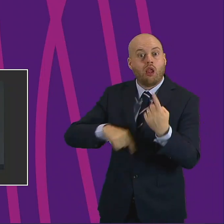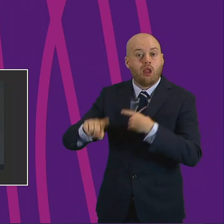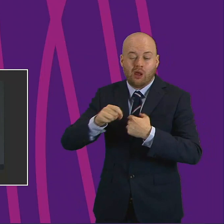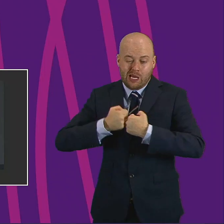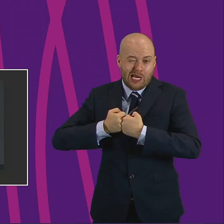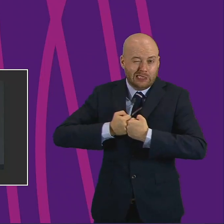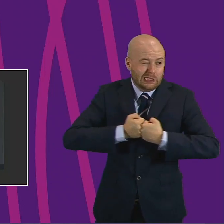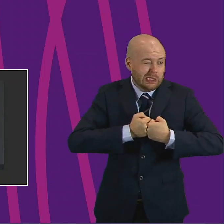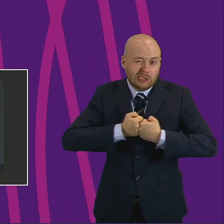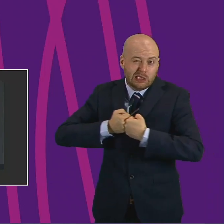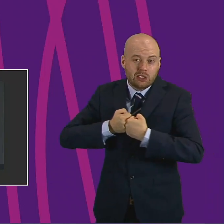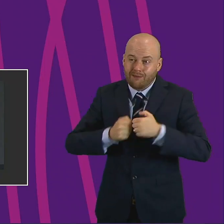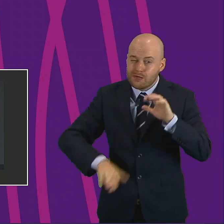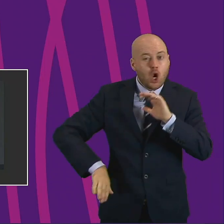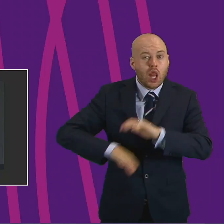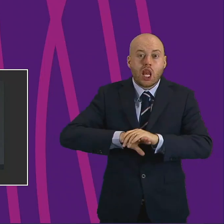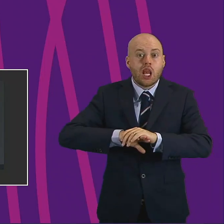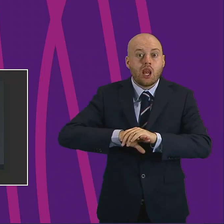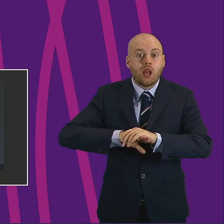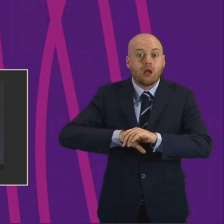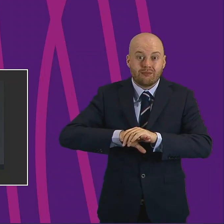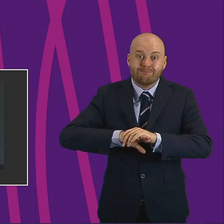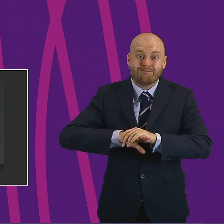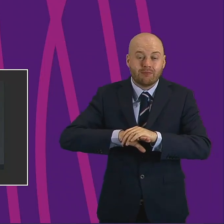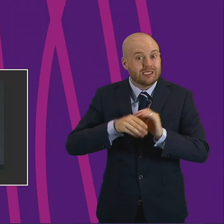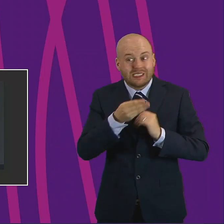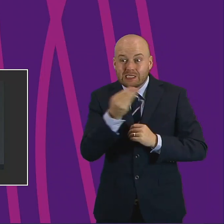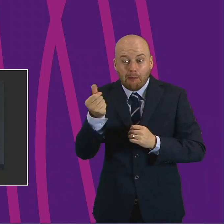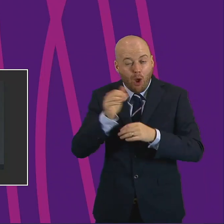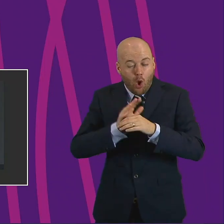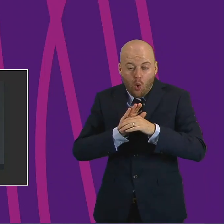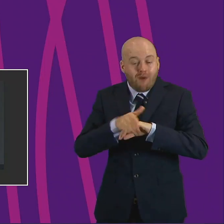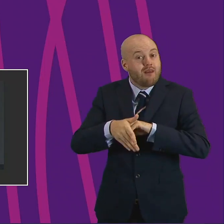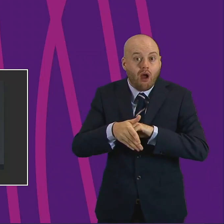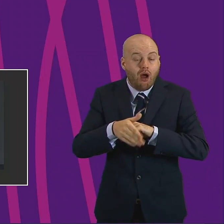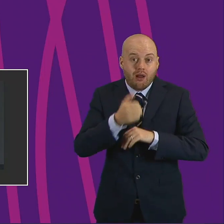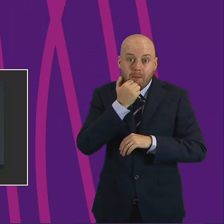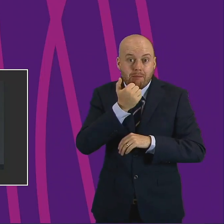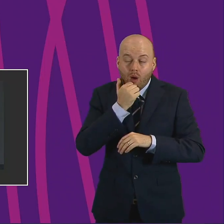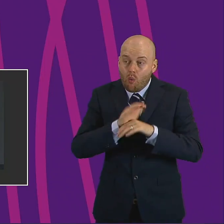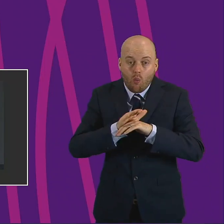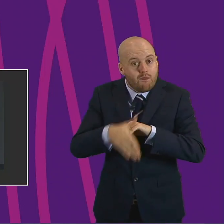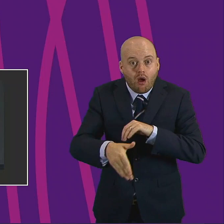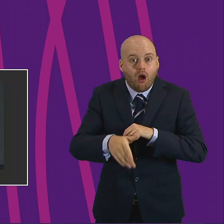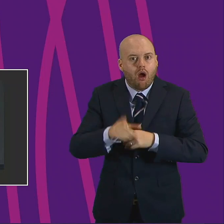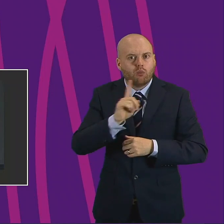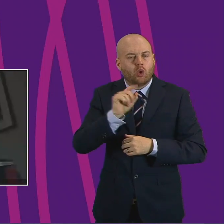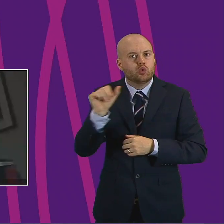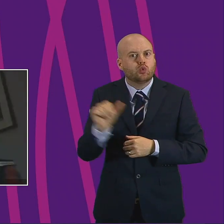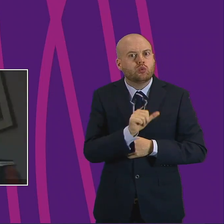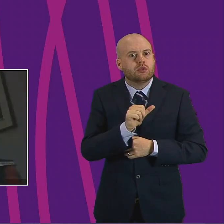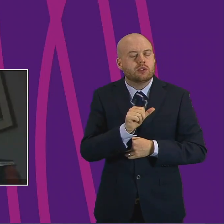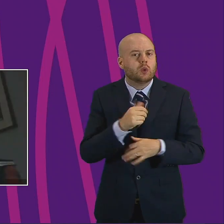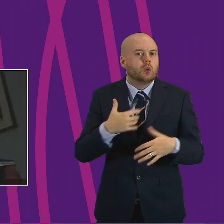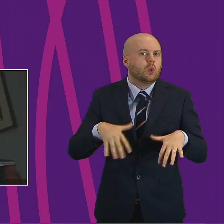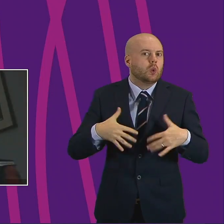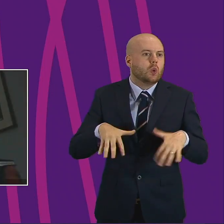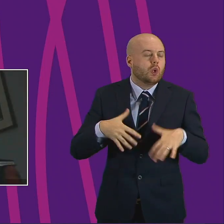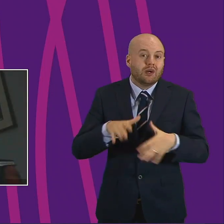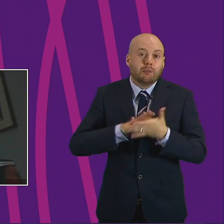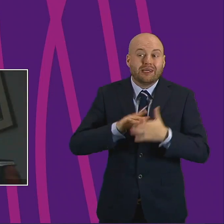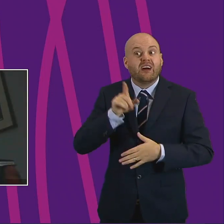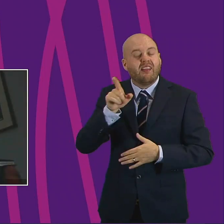roles and may be close to capacity or even, in some circumstances, over capacity. So they have to manage very carefully